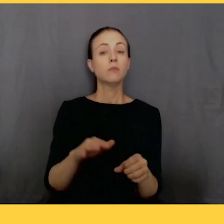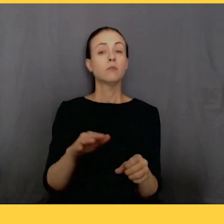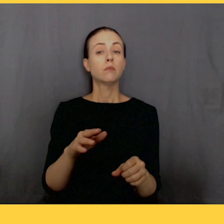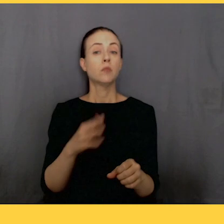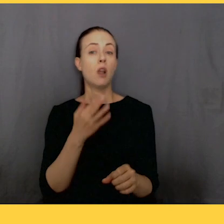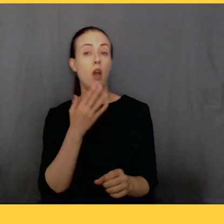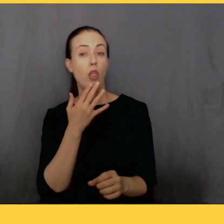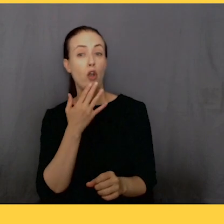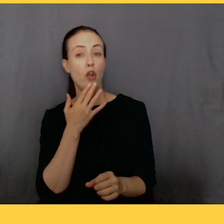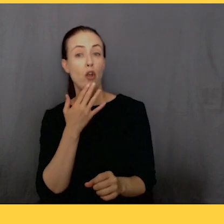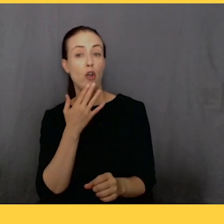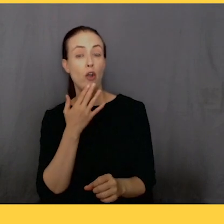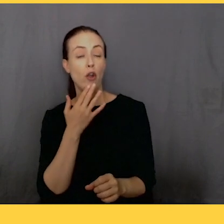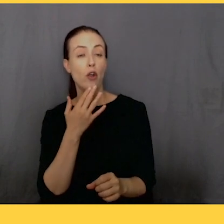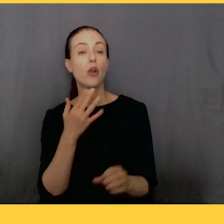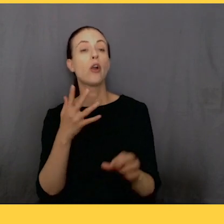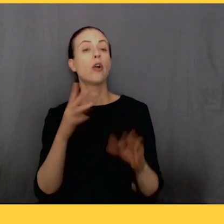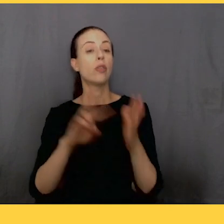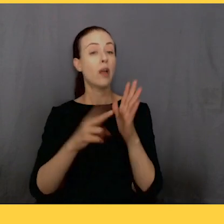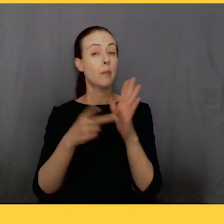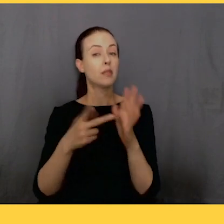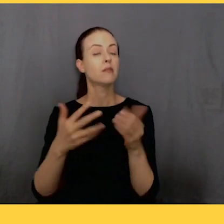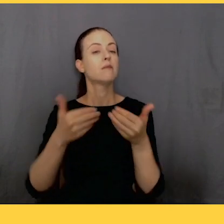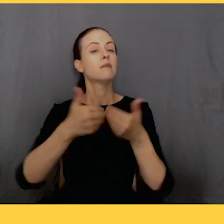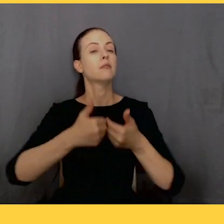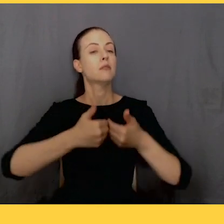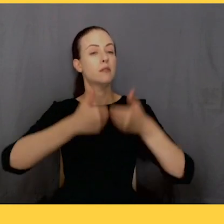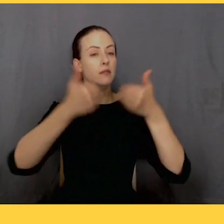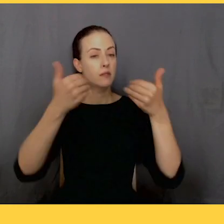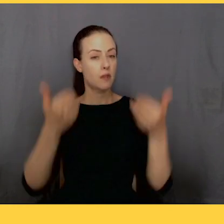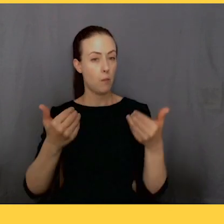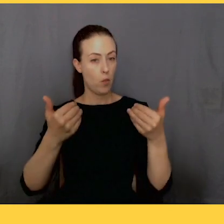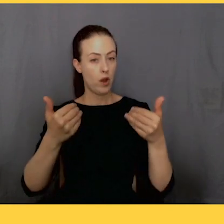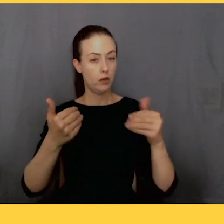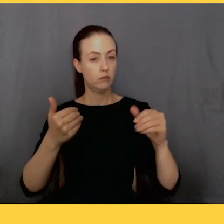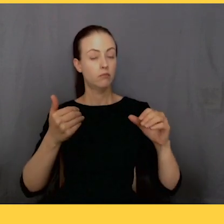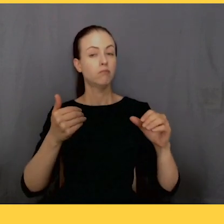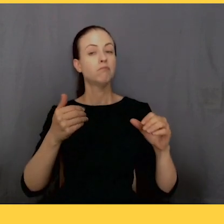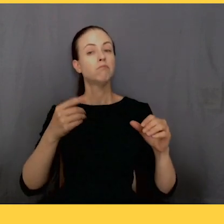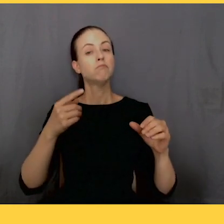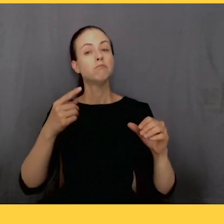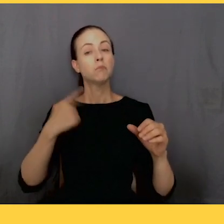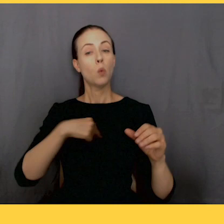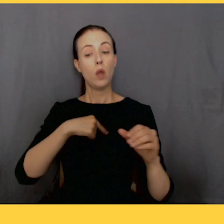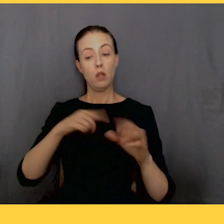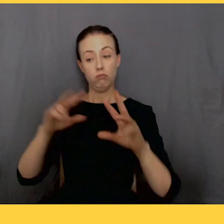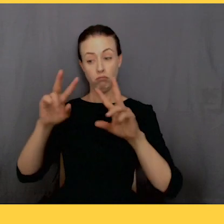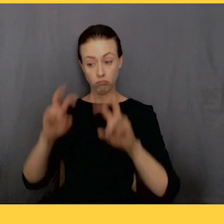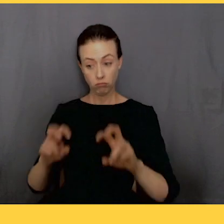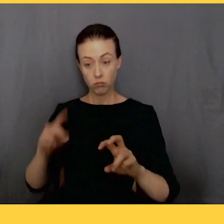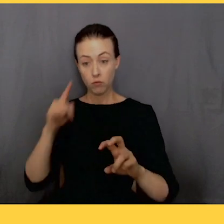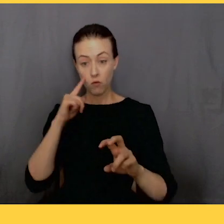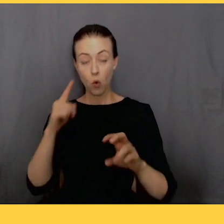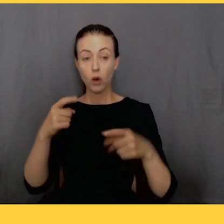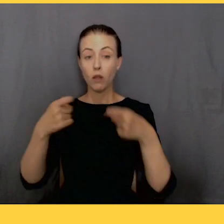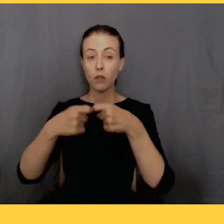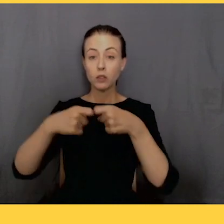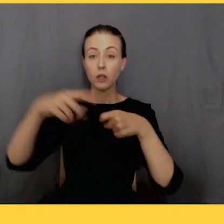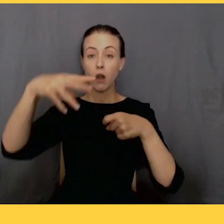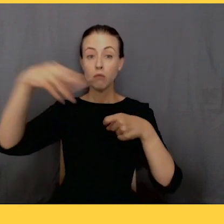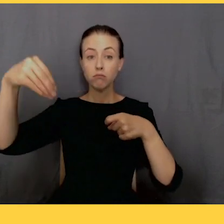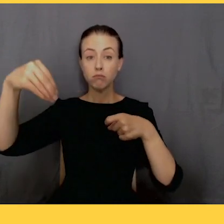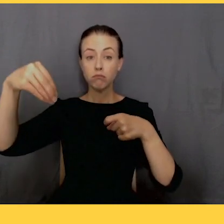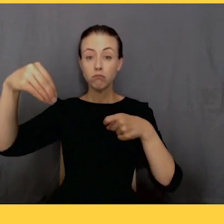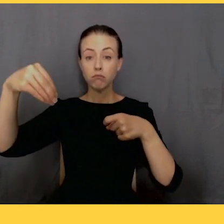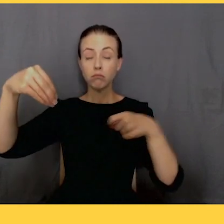circuit into sections for analysis and potential scope for de-energization. So in this case, you're seeing really 2 different